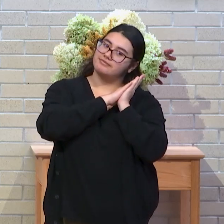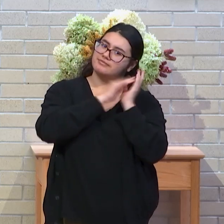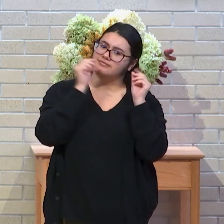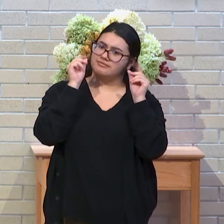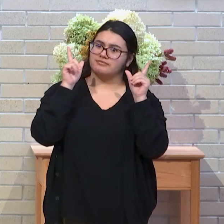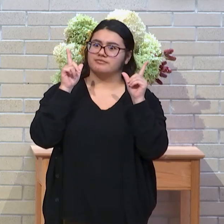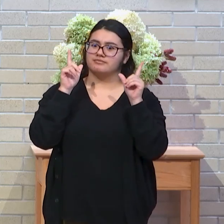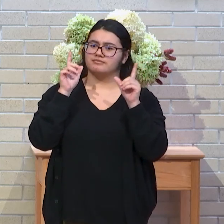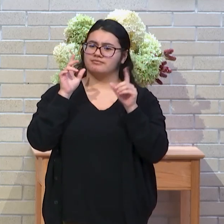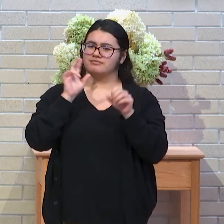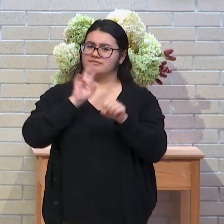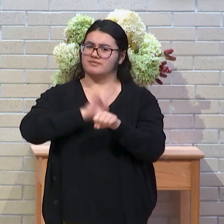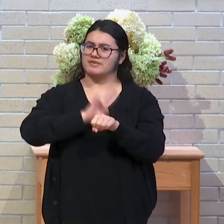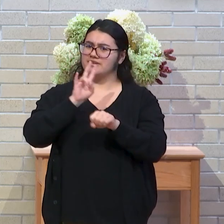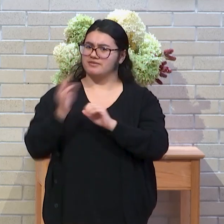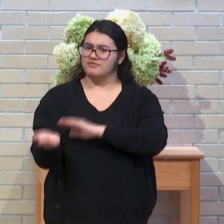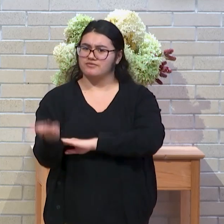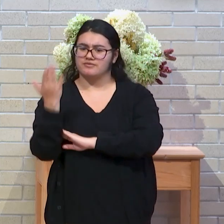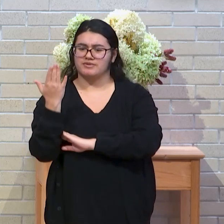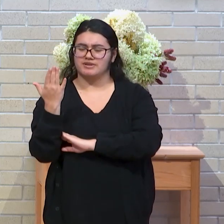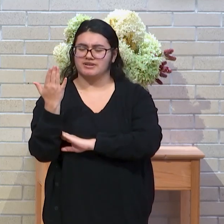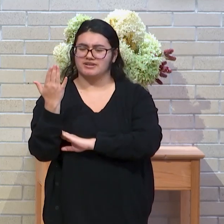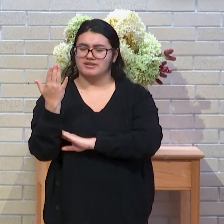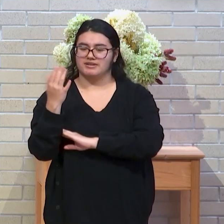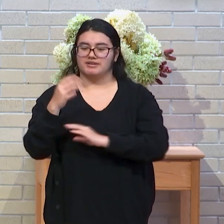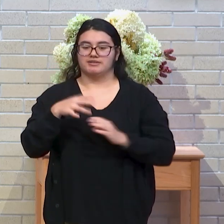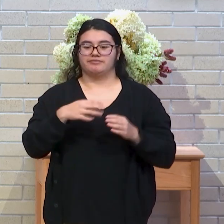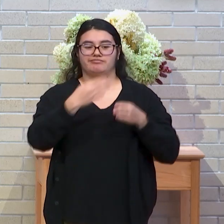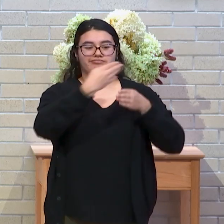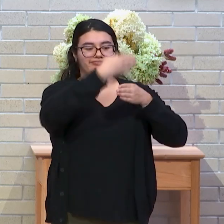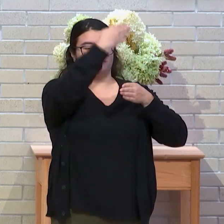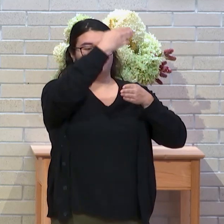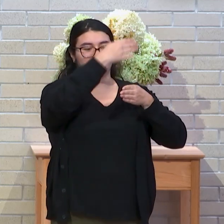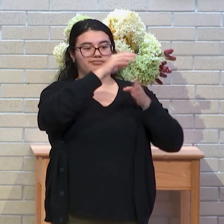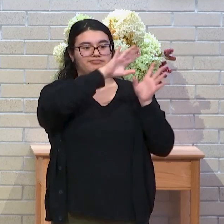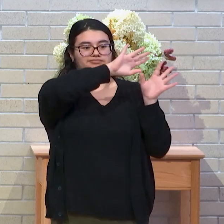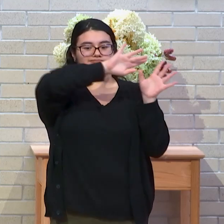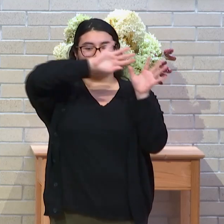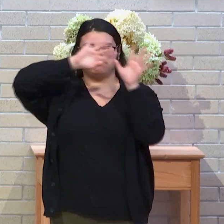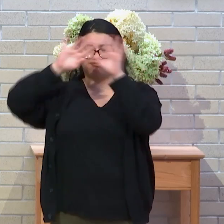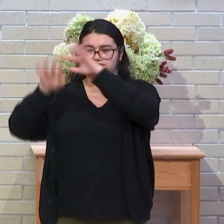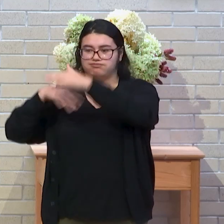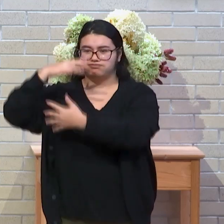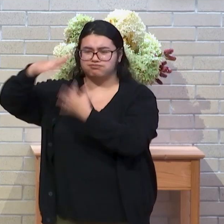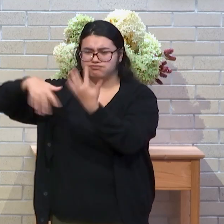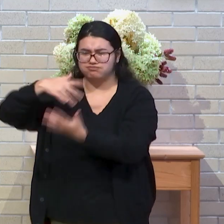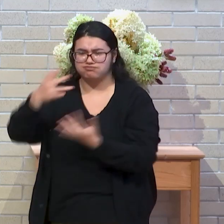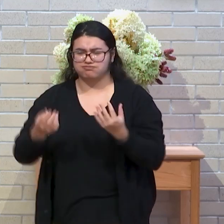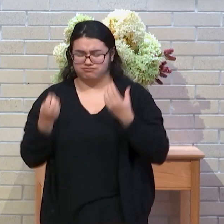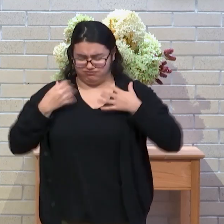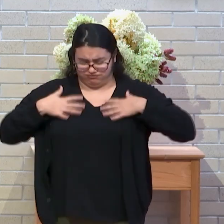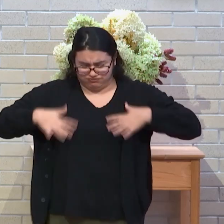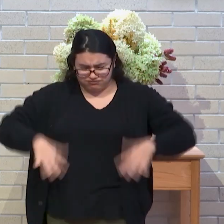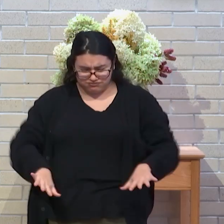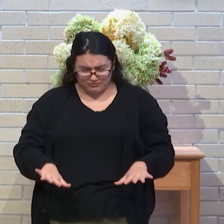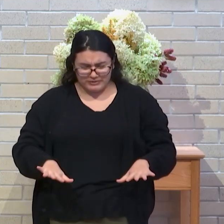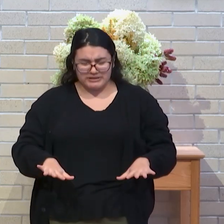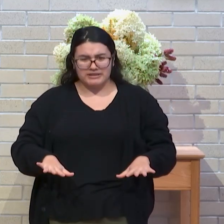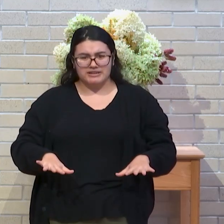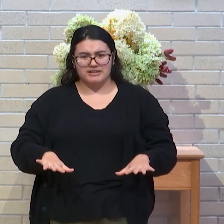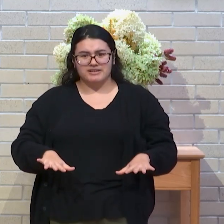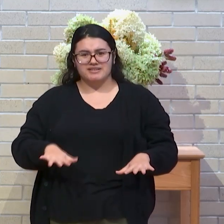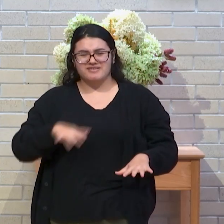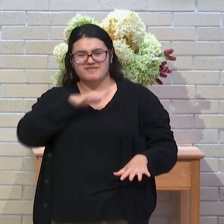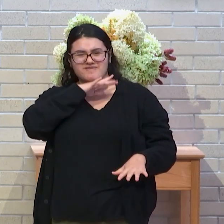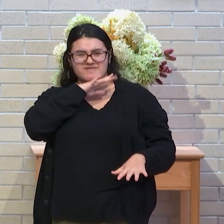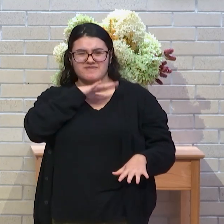the morning, covered in dust and beyond miserable. During the night, the train had driven through some sisal plantations, kicked up a significant amount of dust, blown it all through